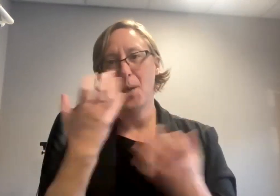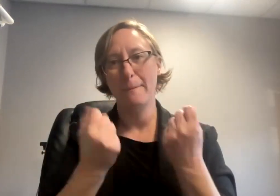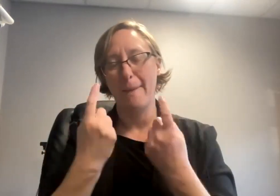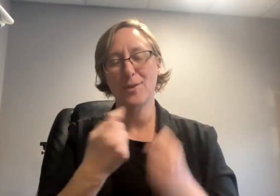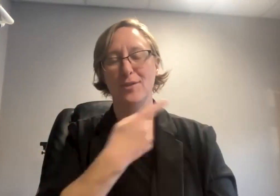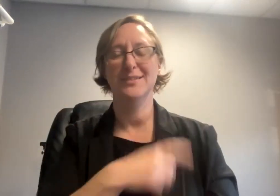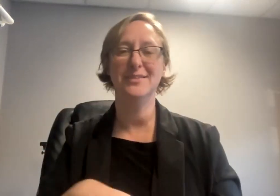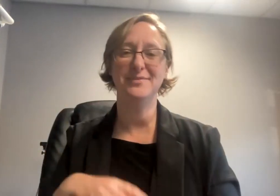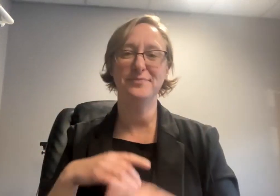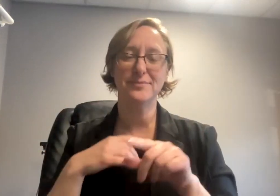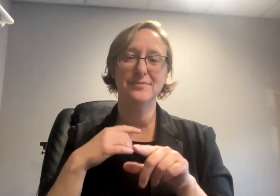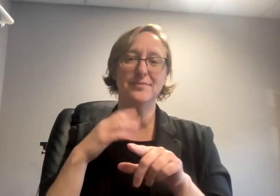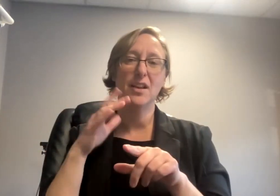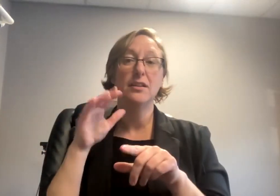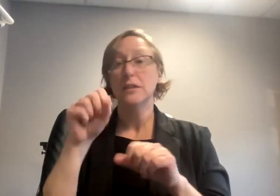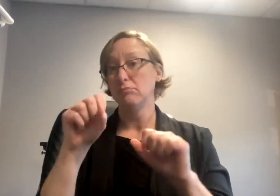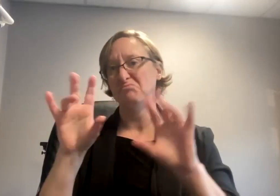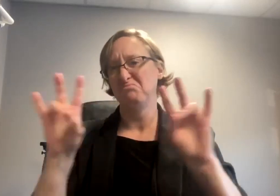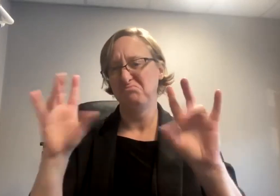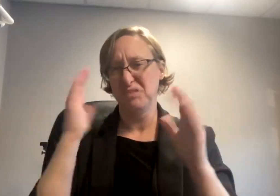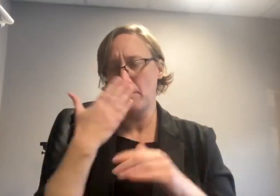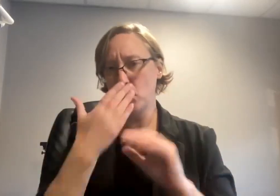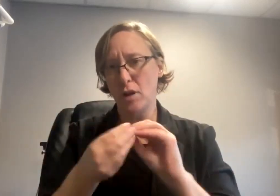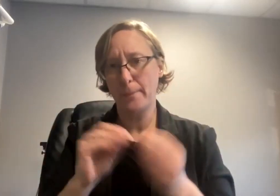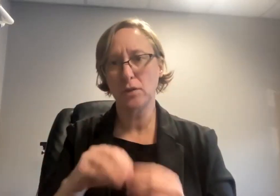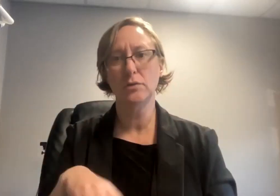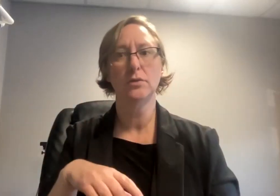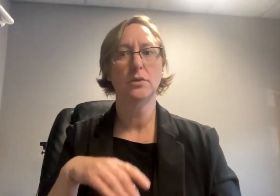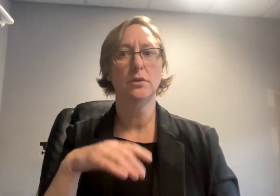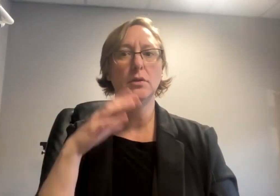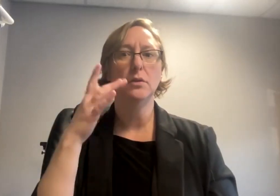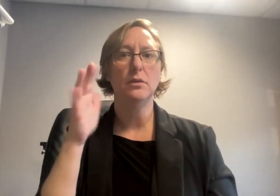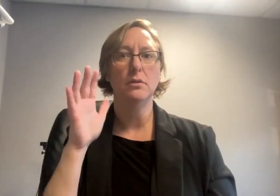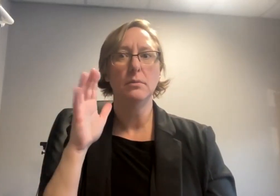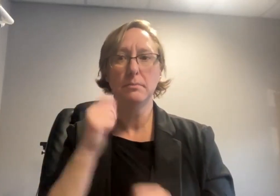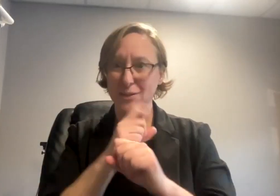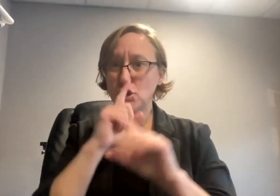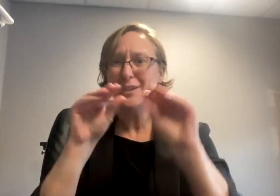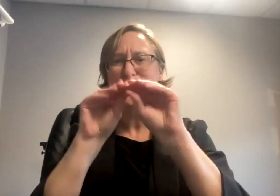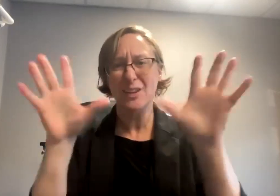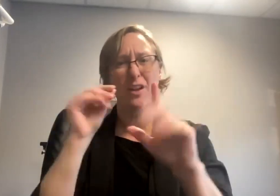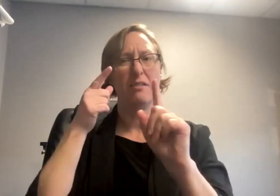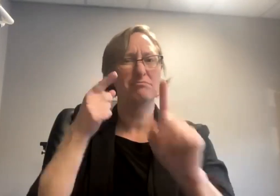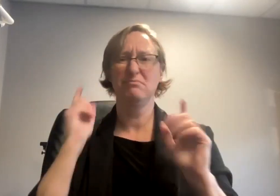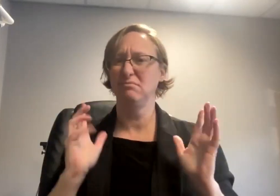Yes, sorry, somebody just came into my office. They had questions for me. Okay. So yeah, 7 is a good number.